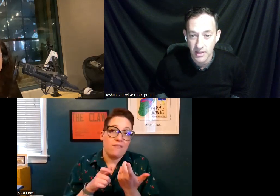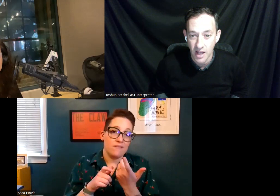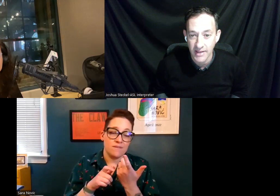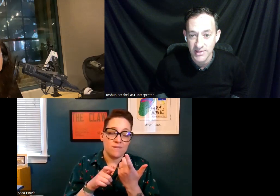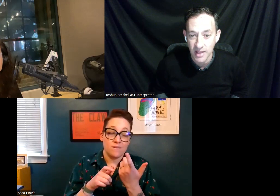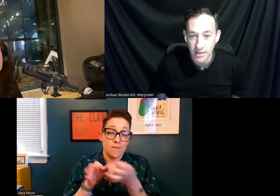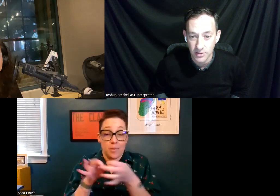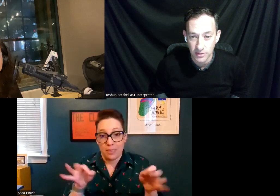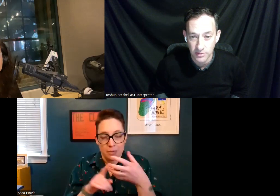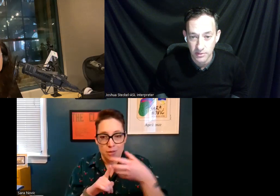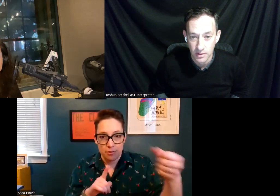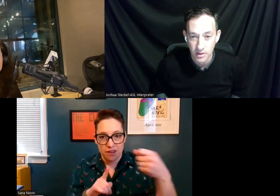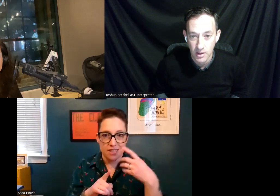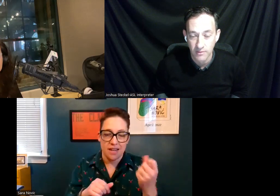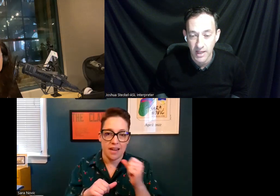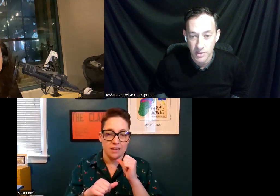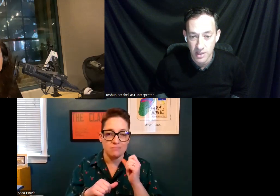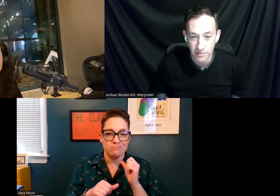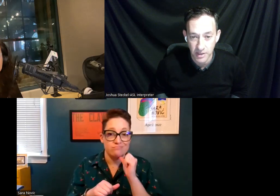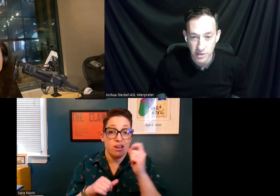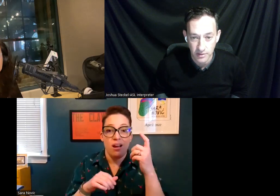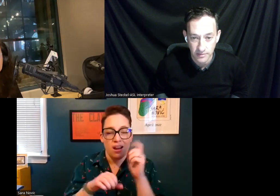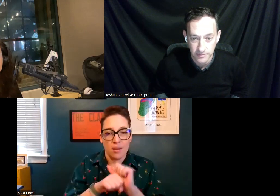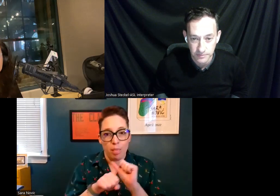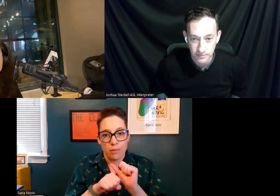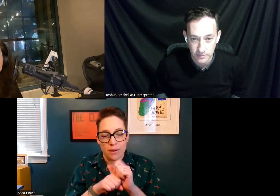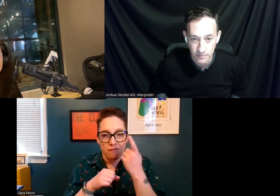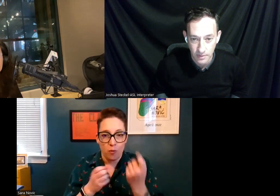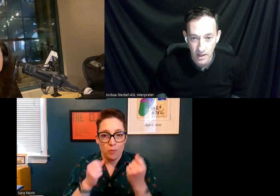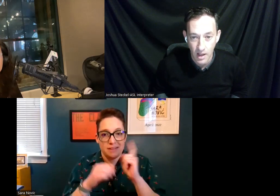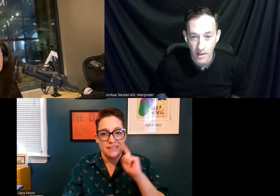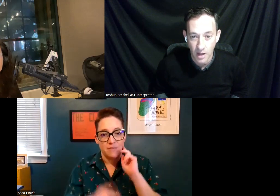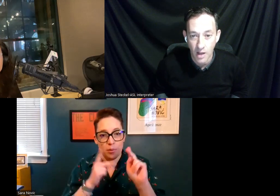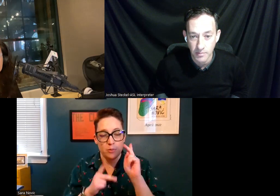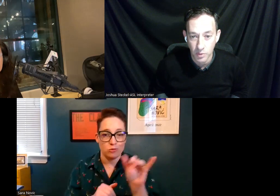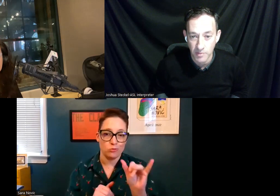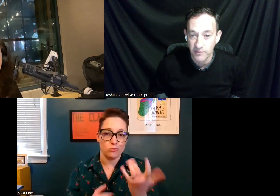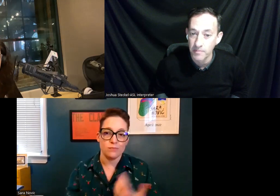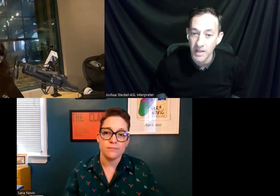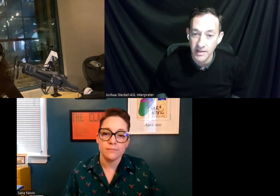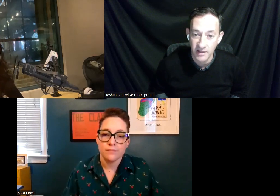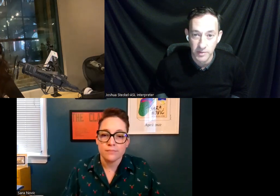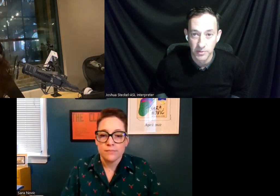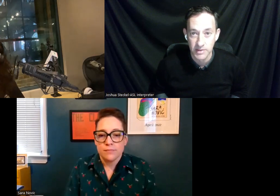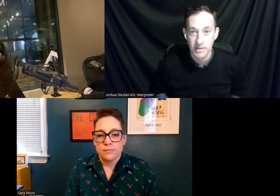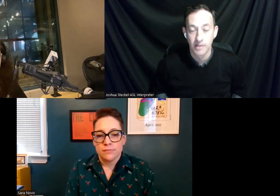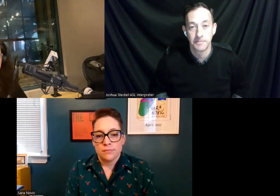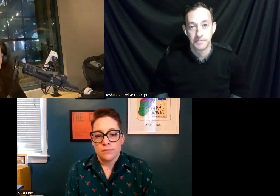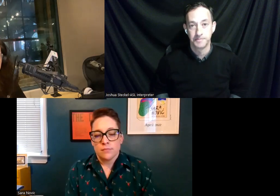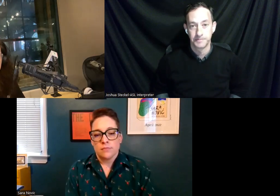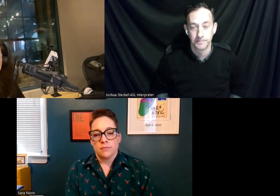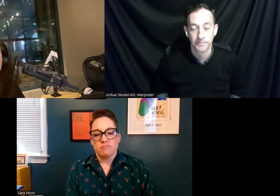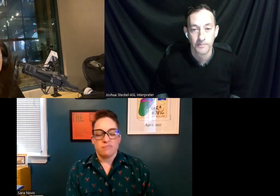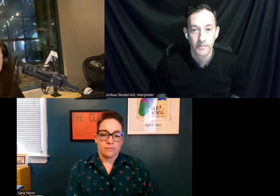created a cycle of language deprivation on unemployment for many deaf people at the time.